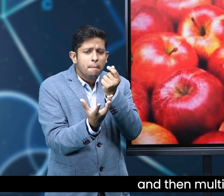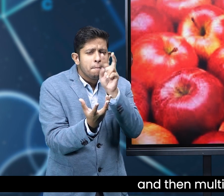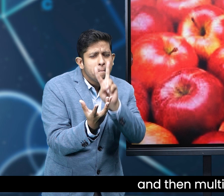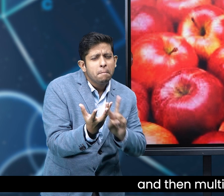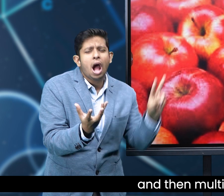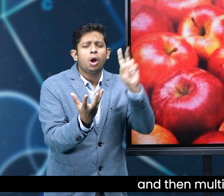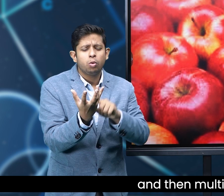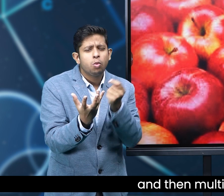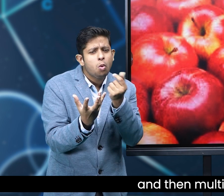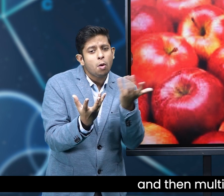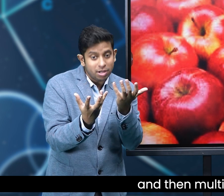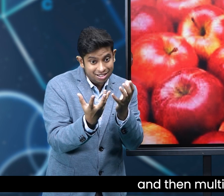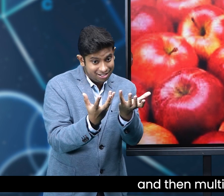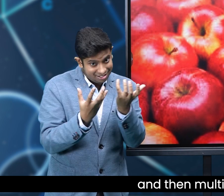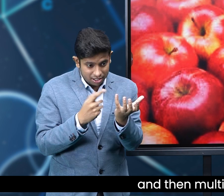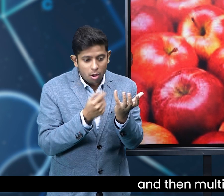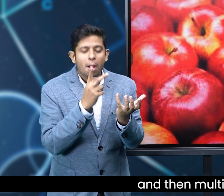then multiply to find the total.